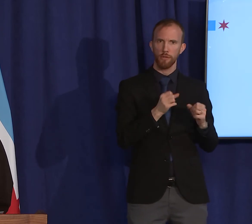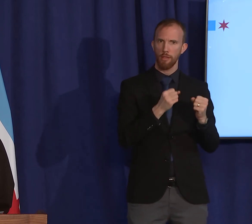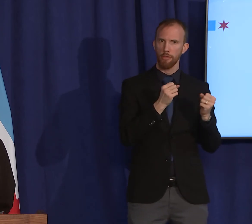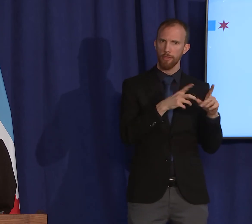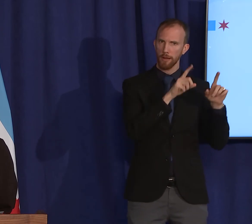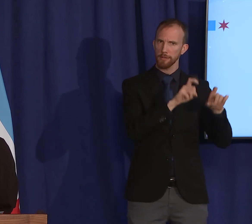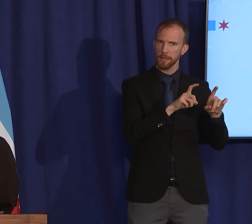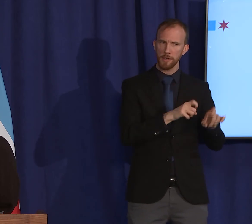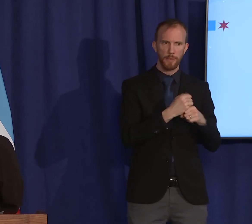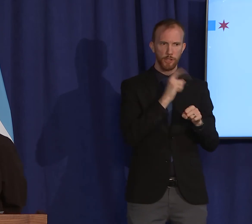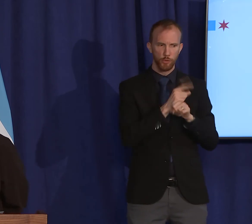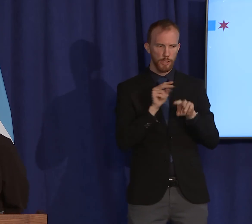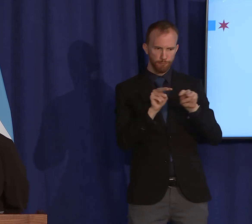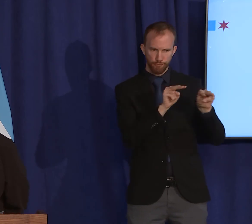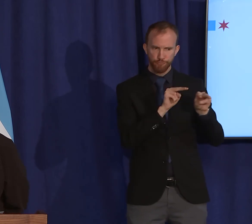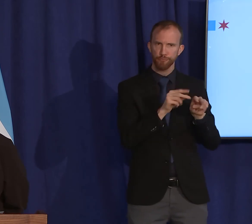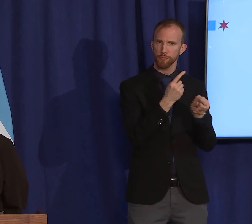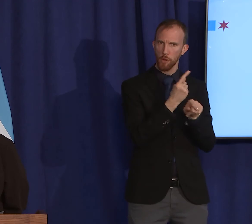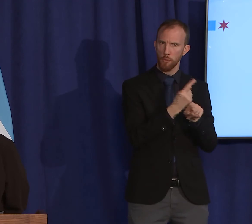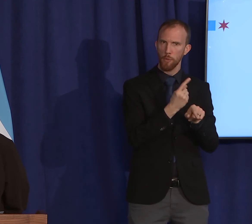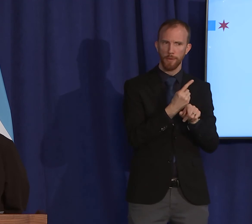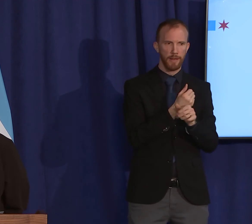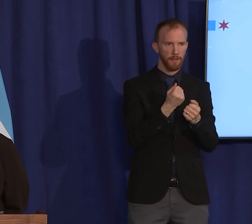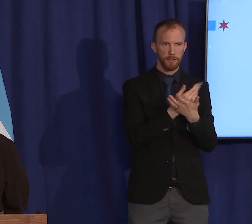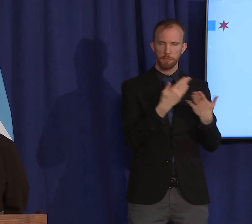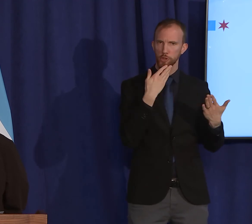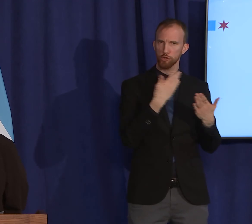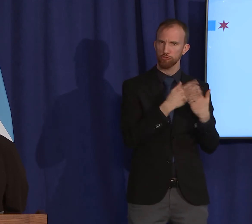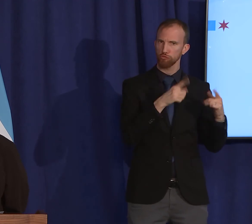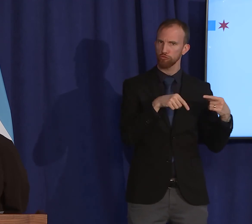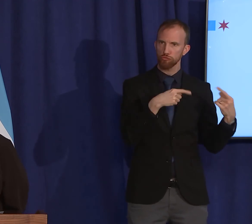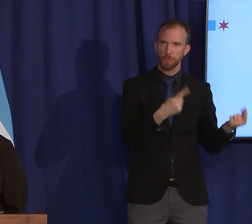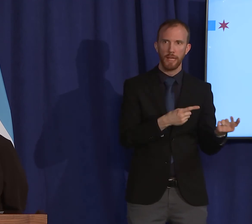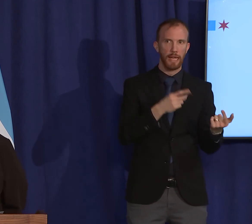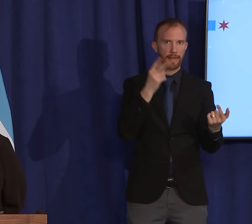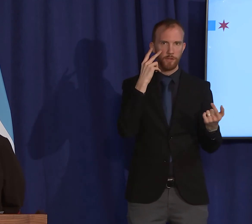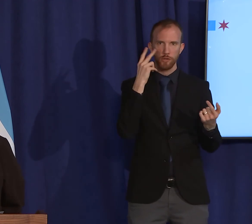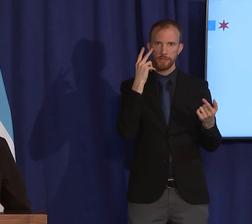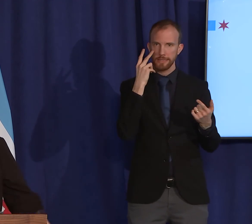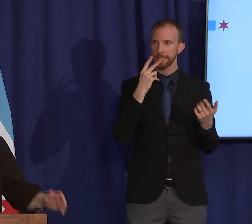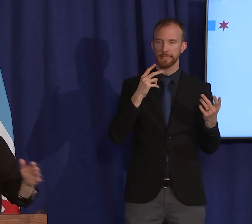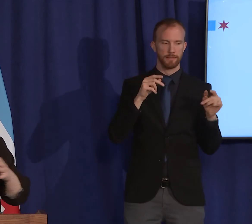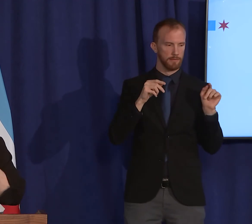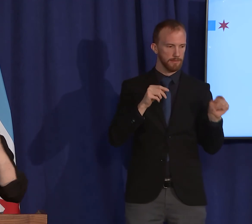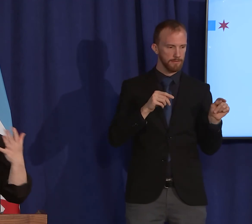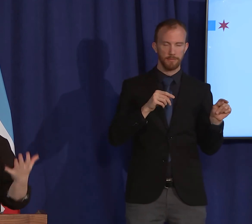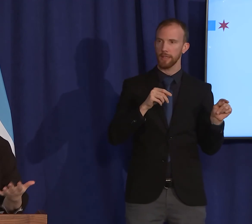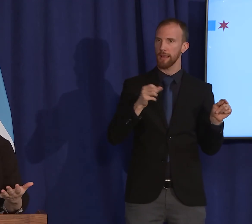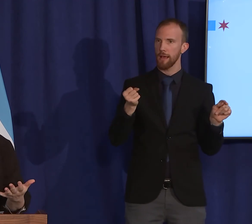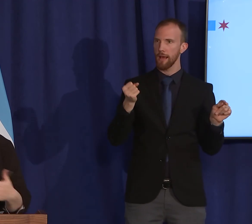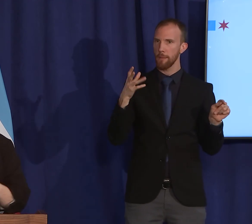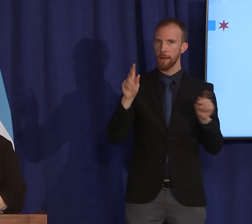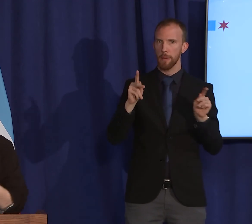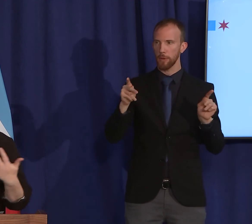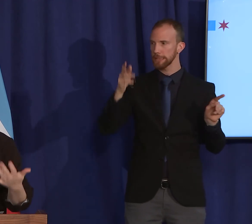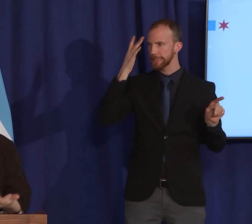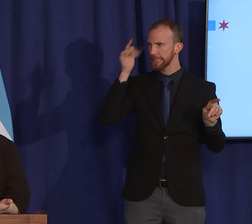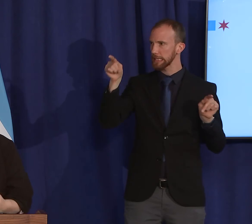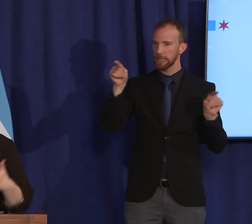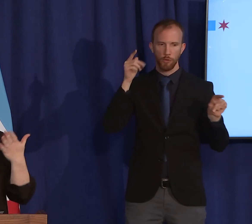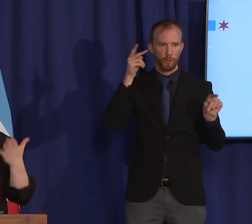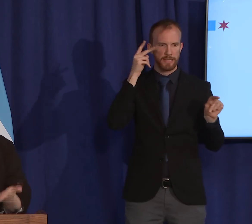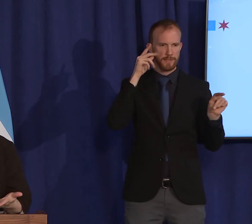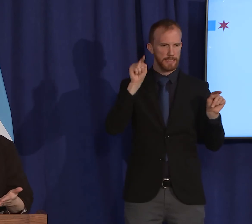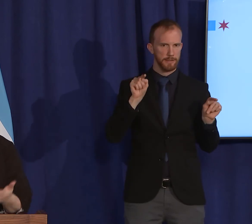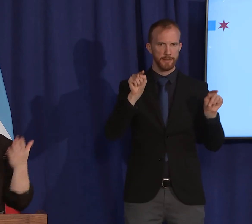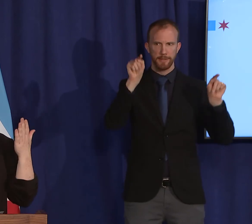surveillance perspective. And it's really been in line. We've seen it follow very closely what our case numbers look like. So as more people are having symptoms and